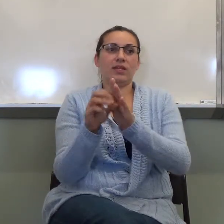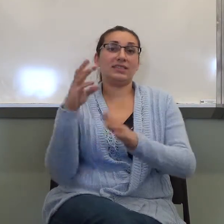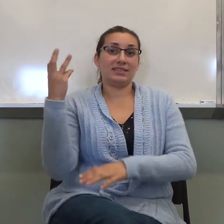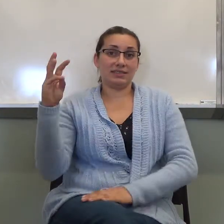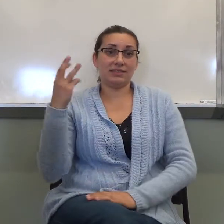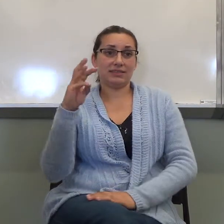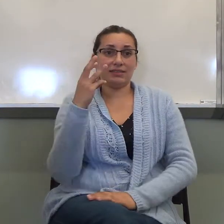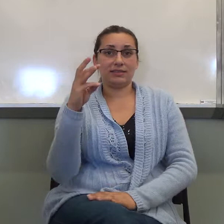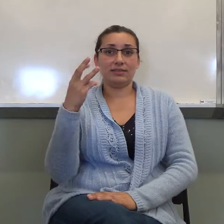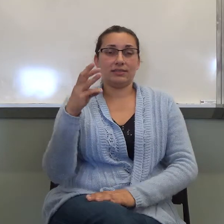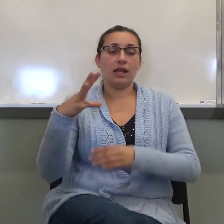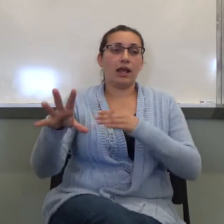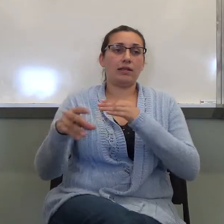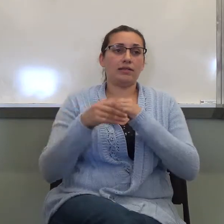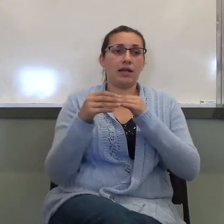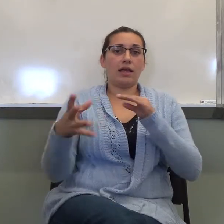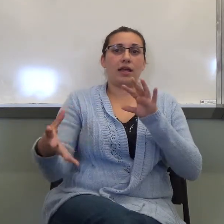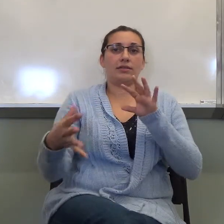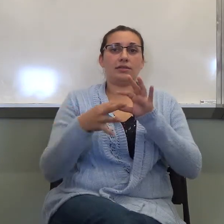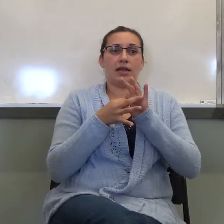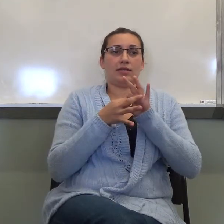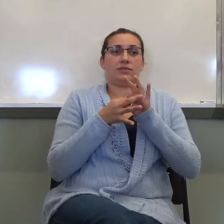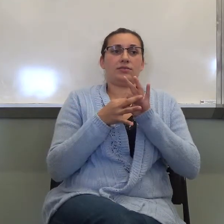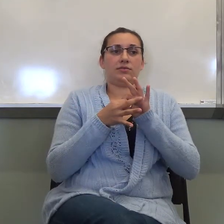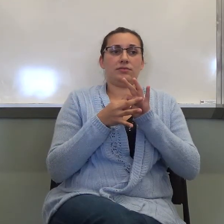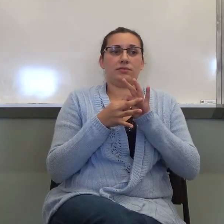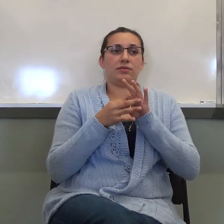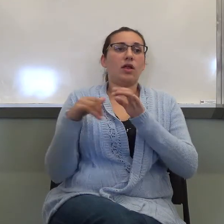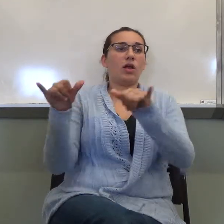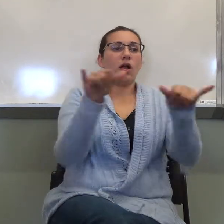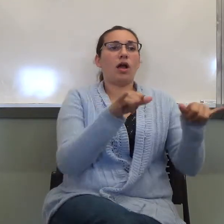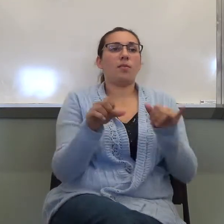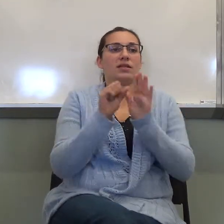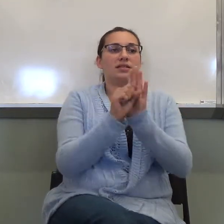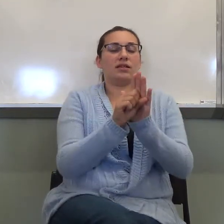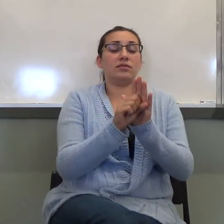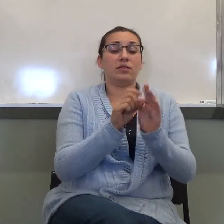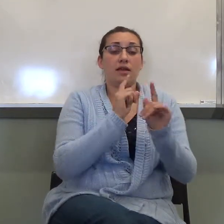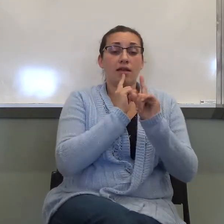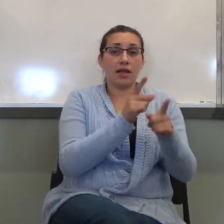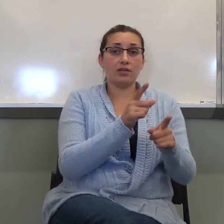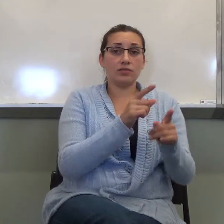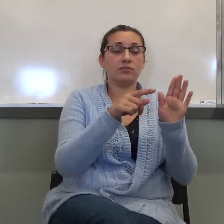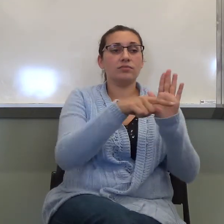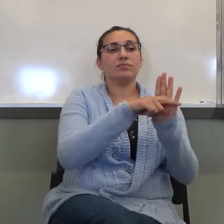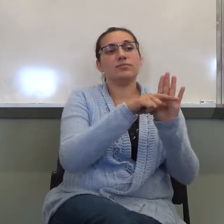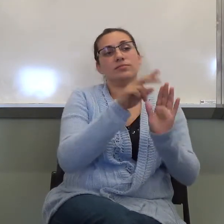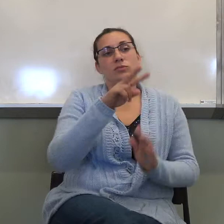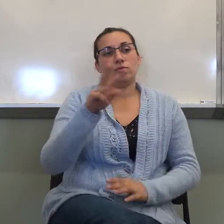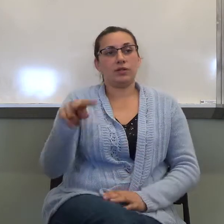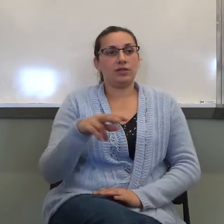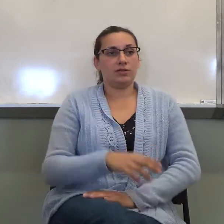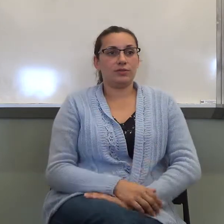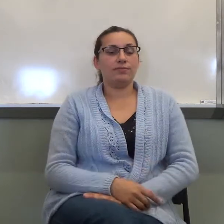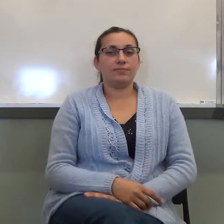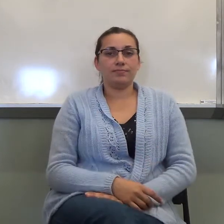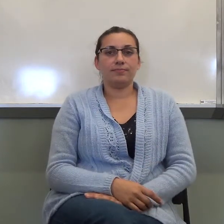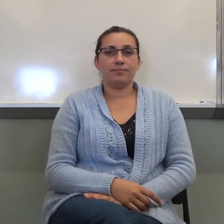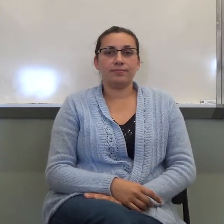the common sign. So the answer is minus 22. Okay? Should we do another one of